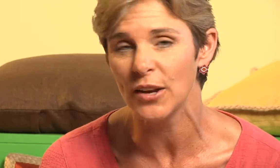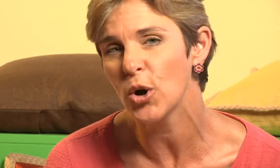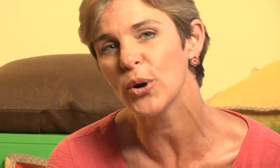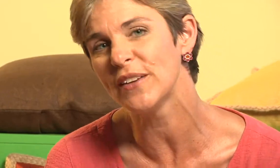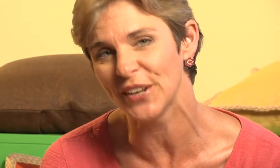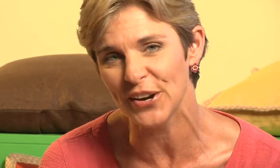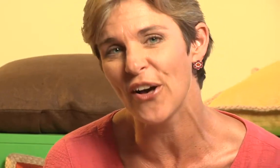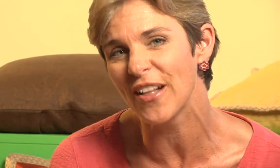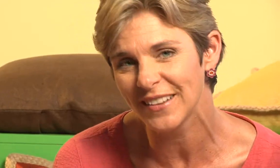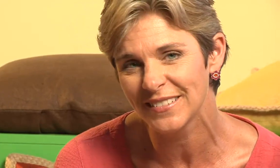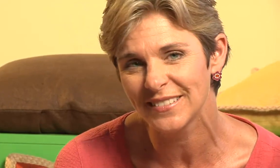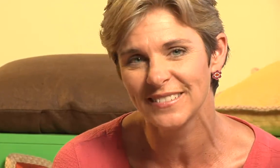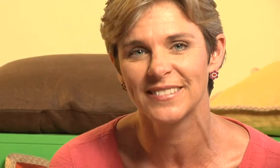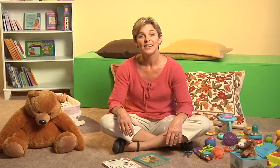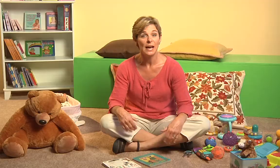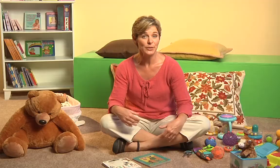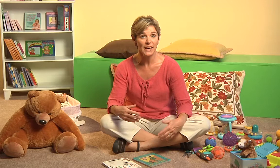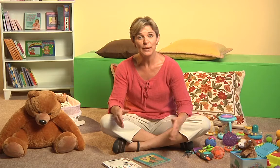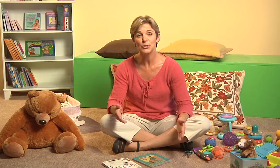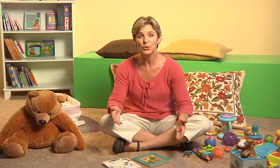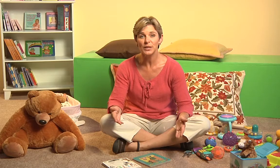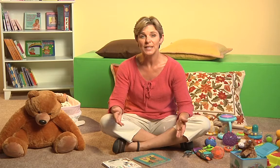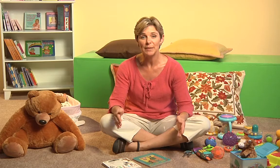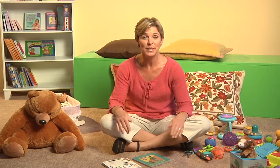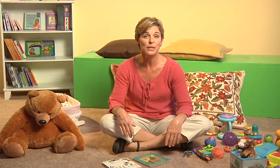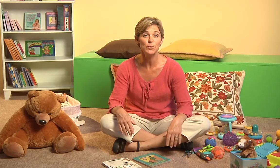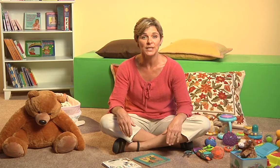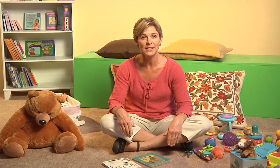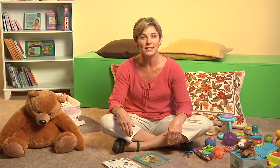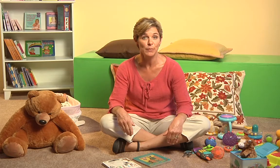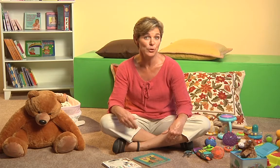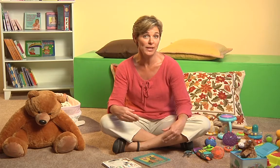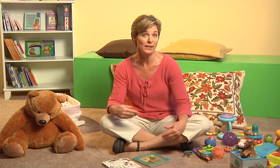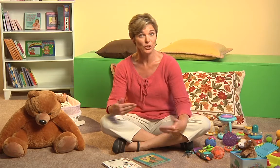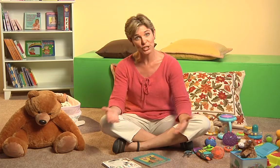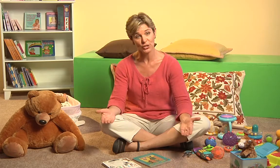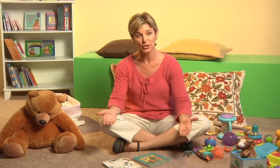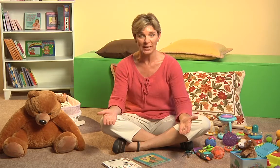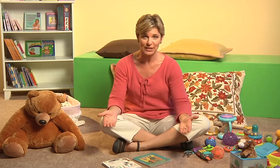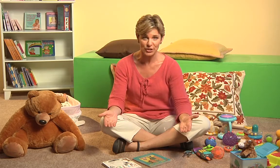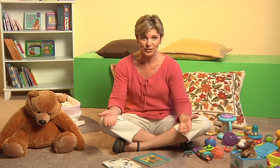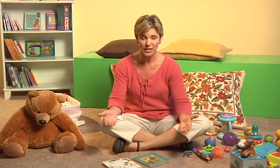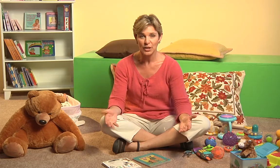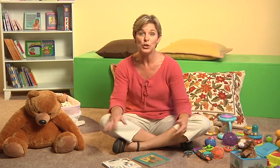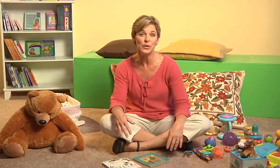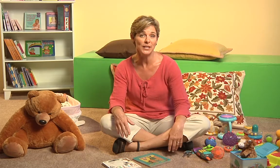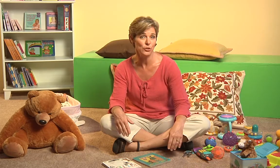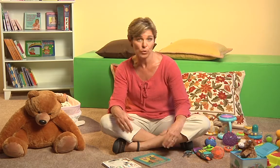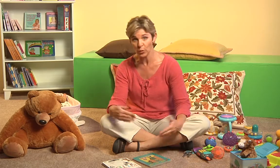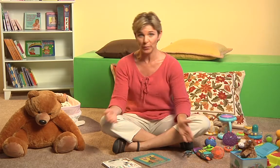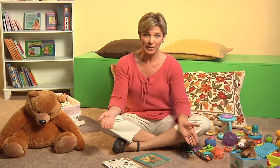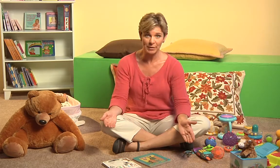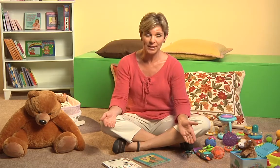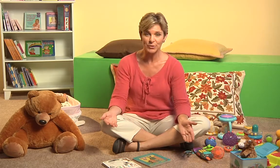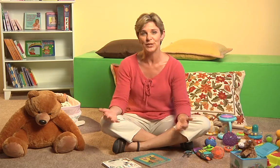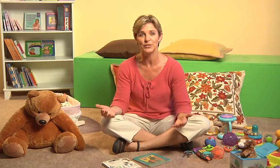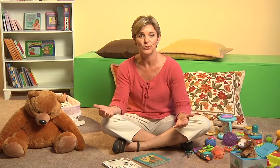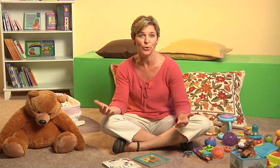or even at all. Now, signing with Storytime does present some unique logistical challenges. You need to hold a baby, you need to hold a